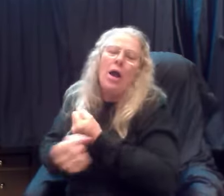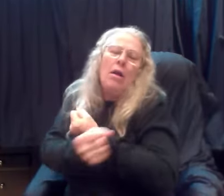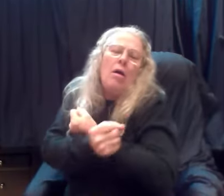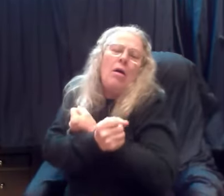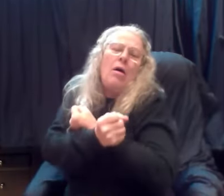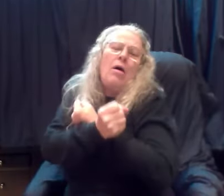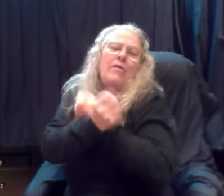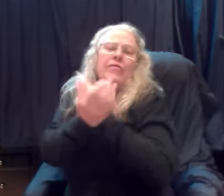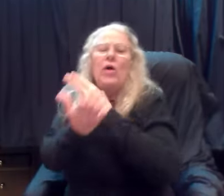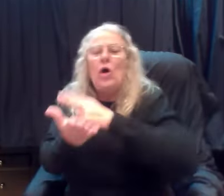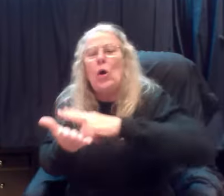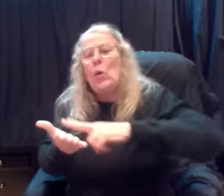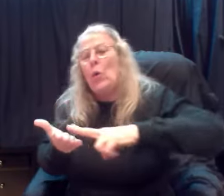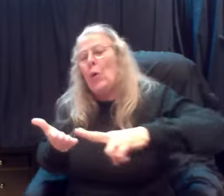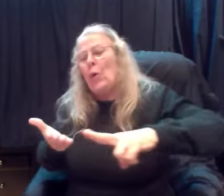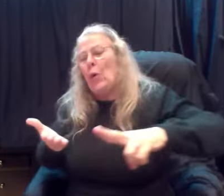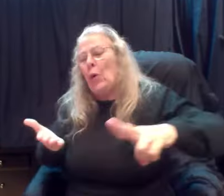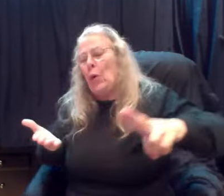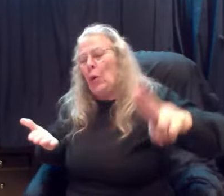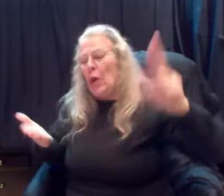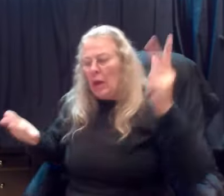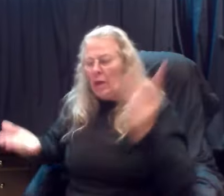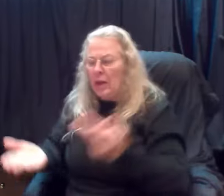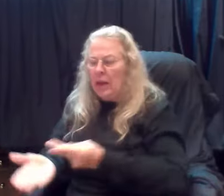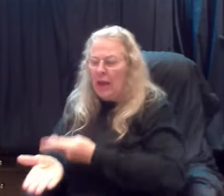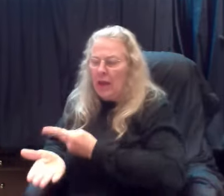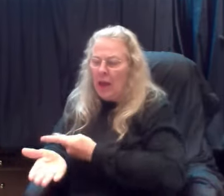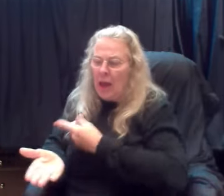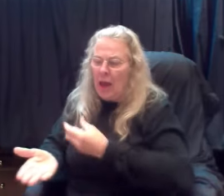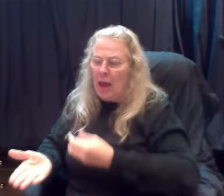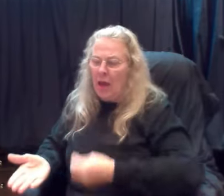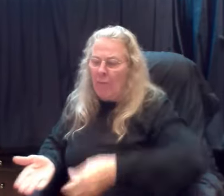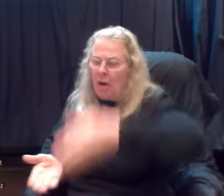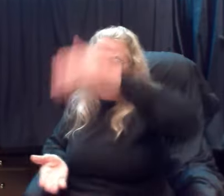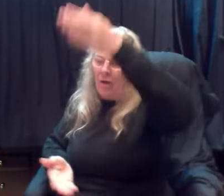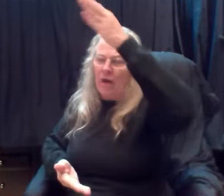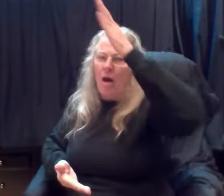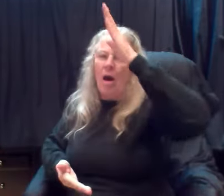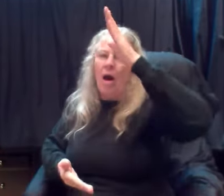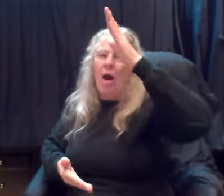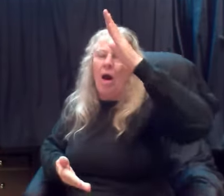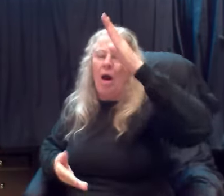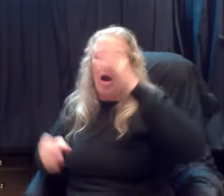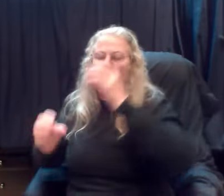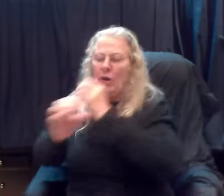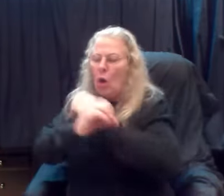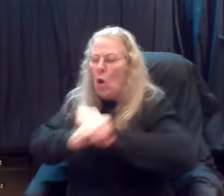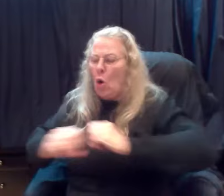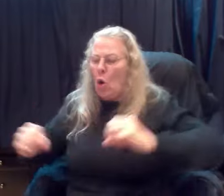love the holy Lamb of God. Oh,